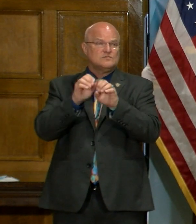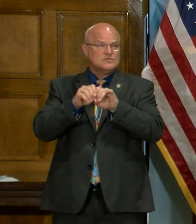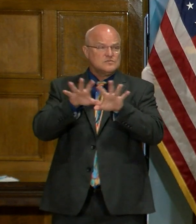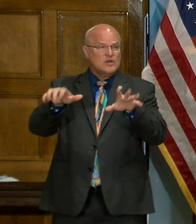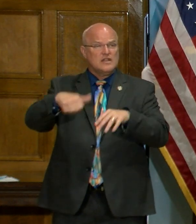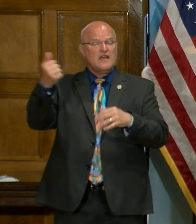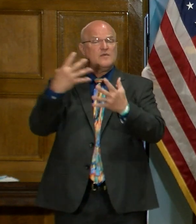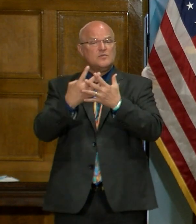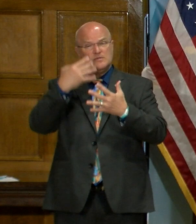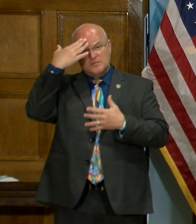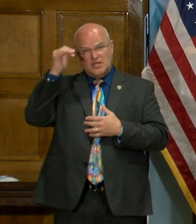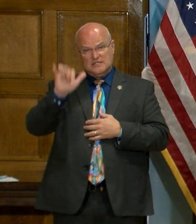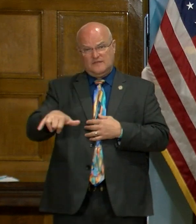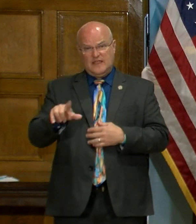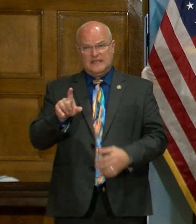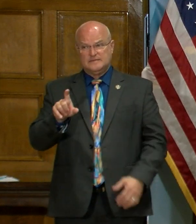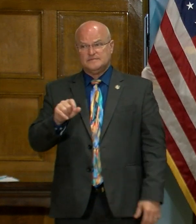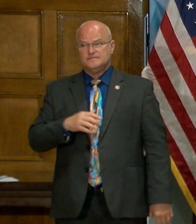to other prisons because of that?